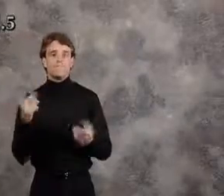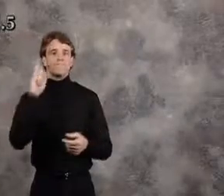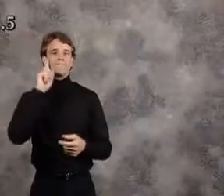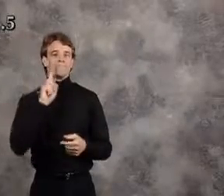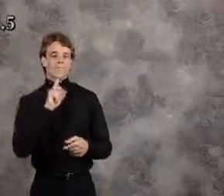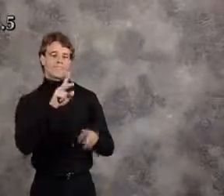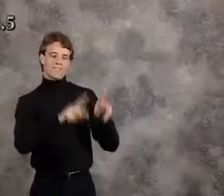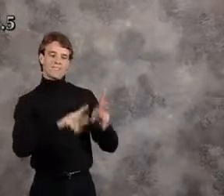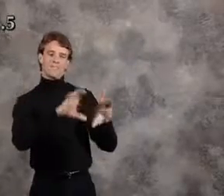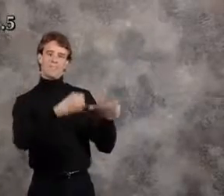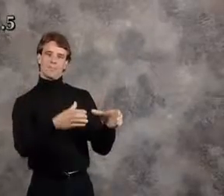deaf people,